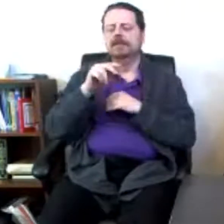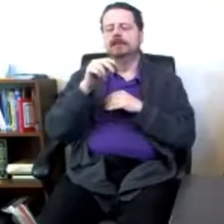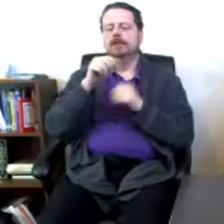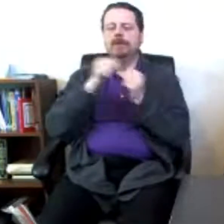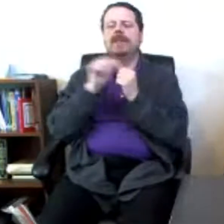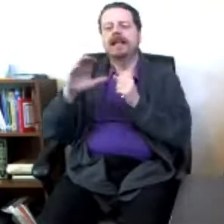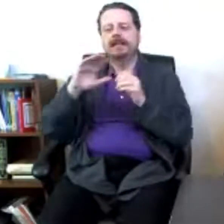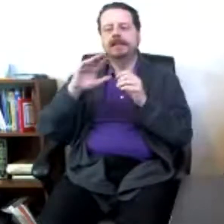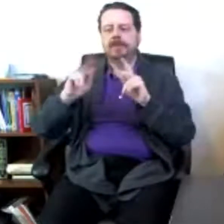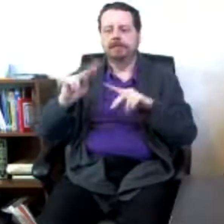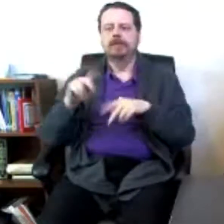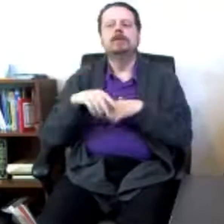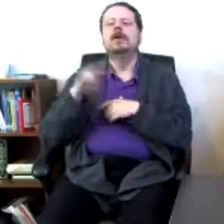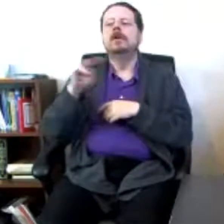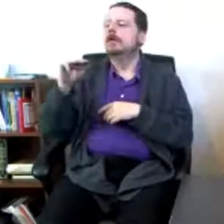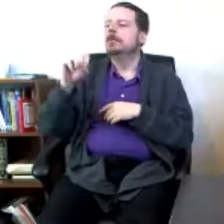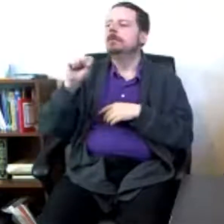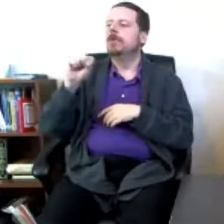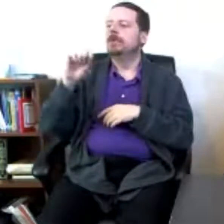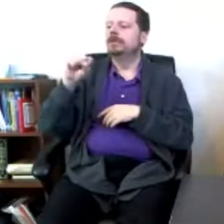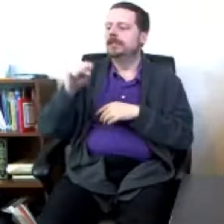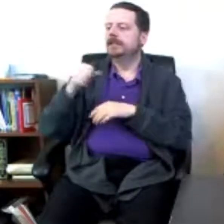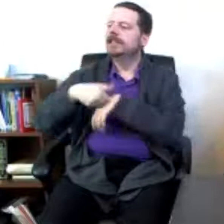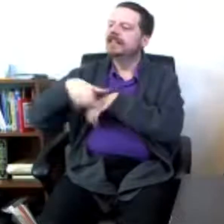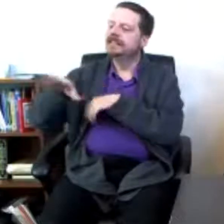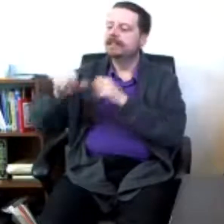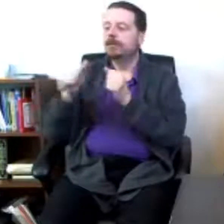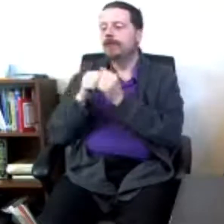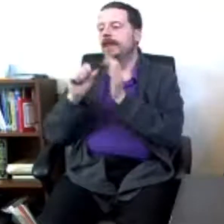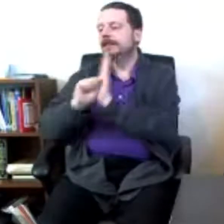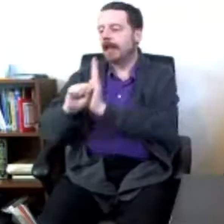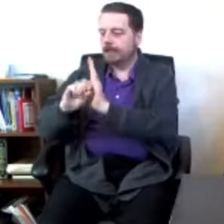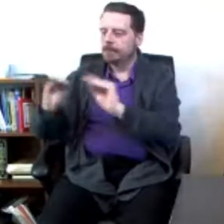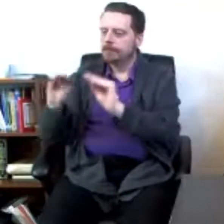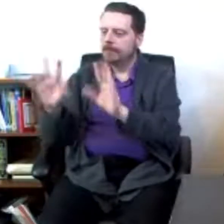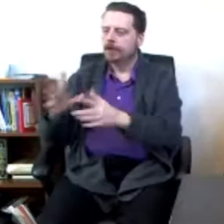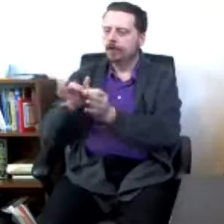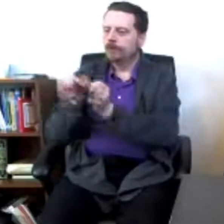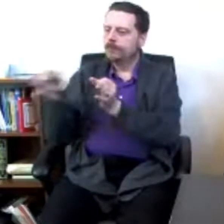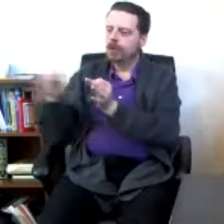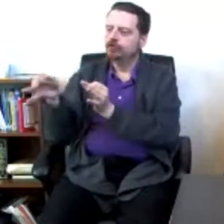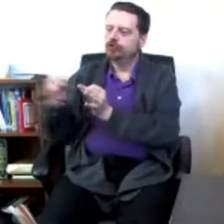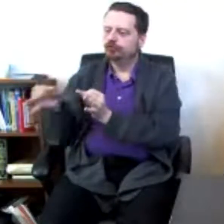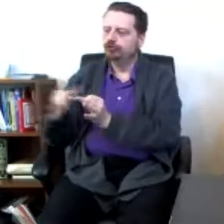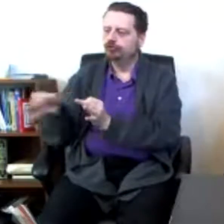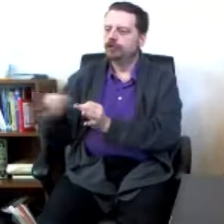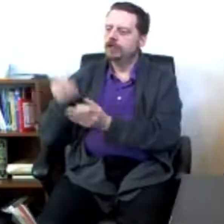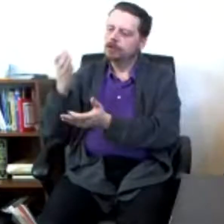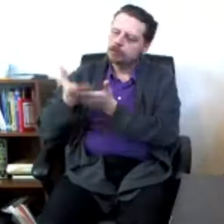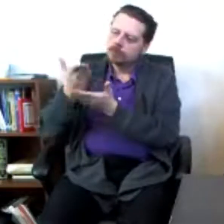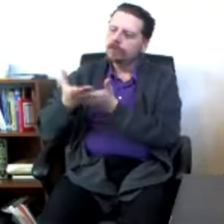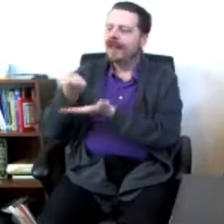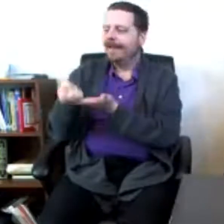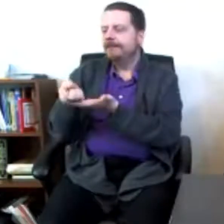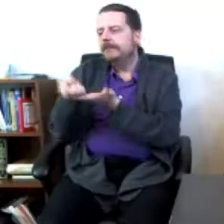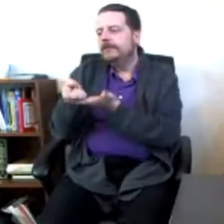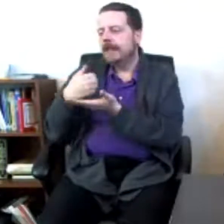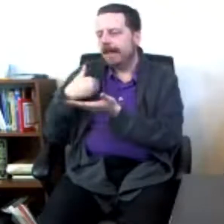says, and we've sent Moses with our signs, miracles, verses, and proofs and